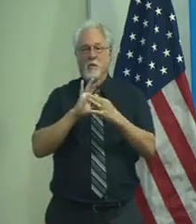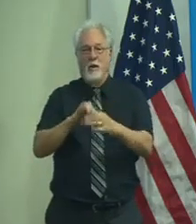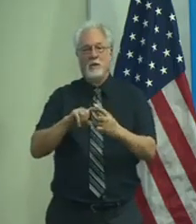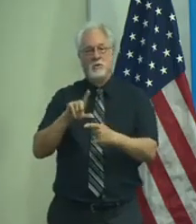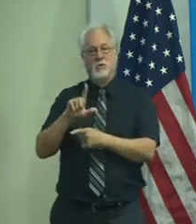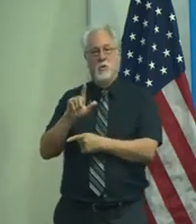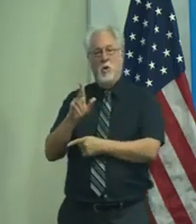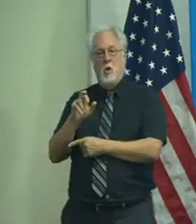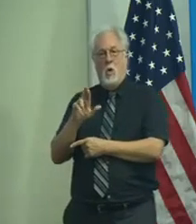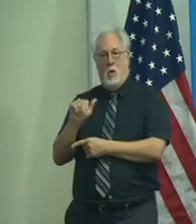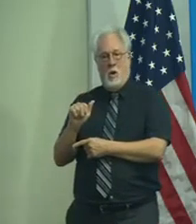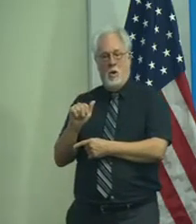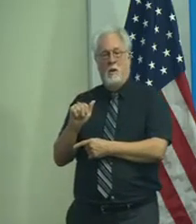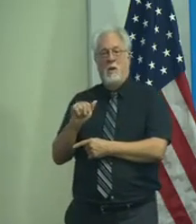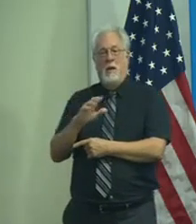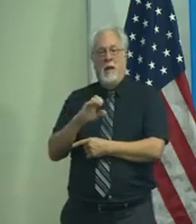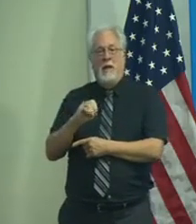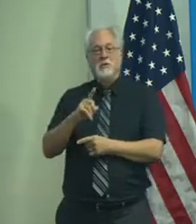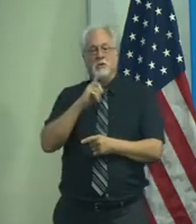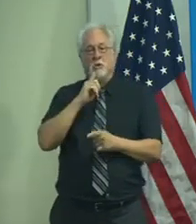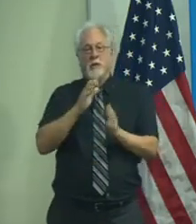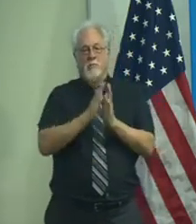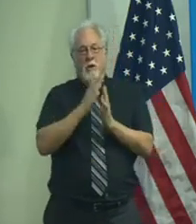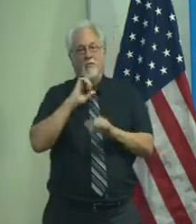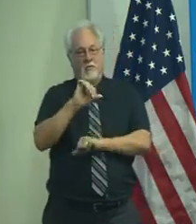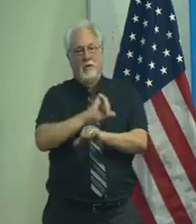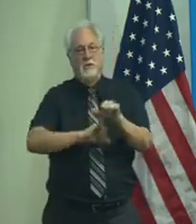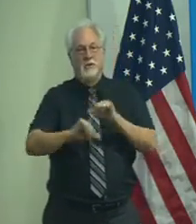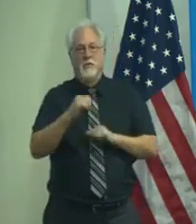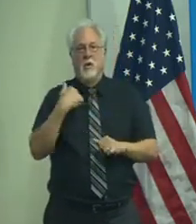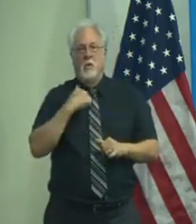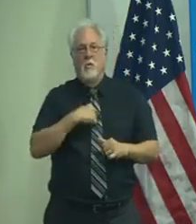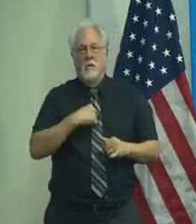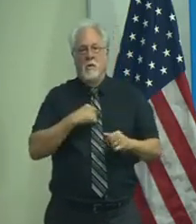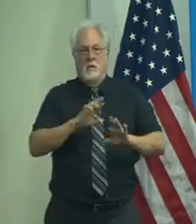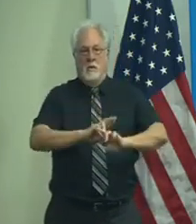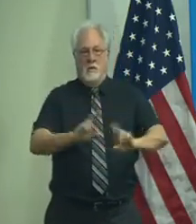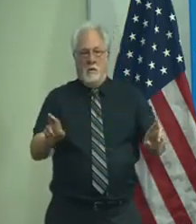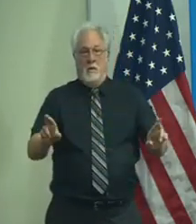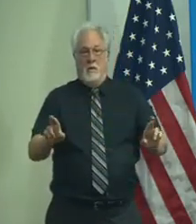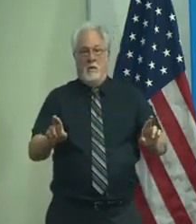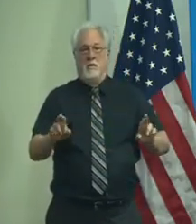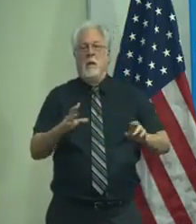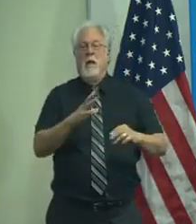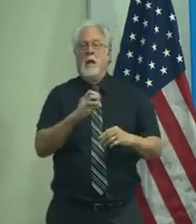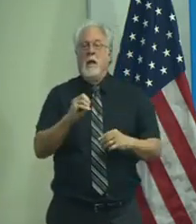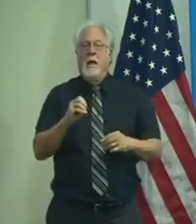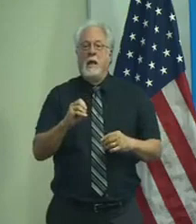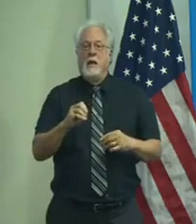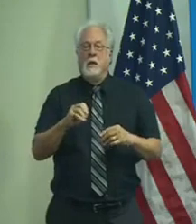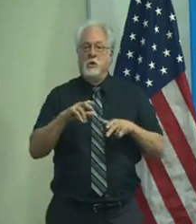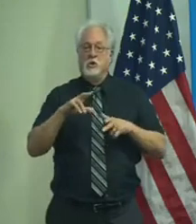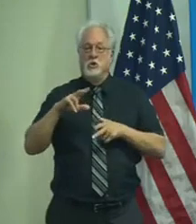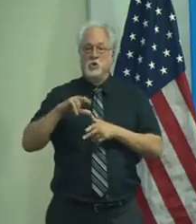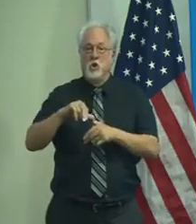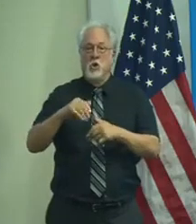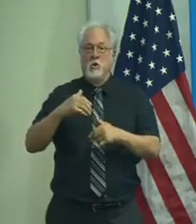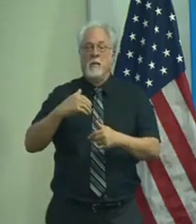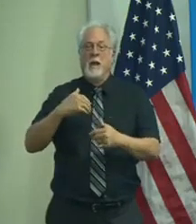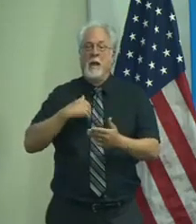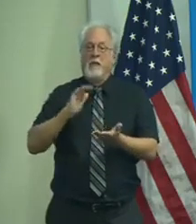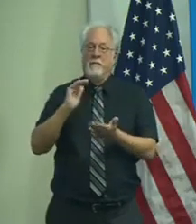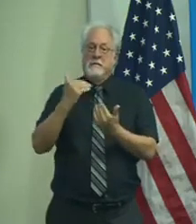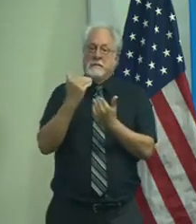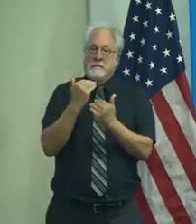to Laura, and certainly pray for one another that we're all going to be positioned well, and that the storm will have minimal impacts